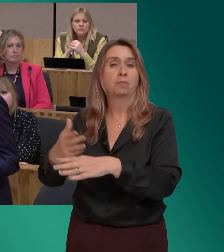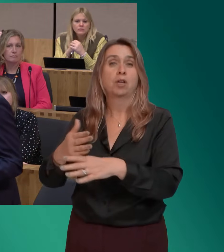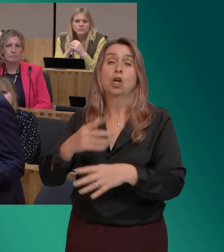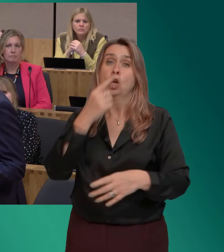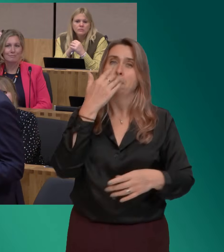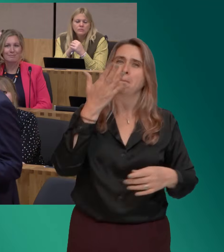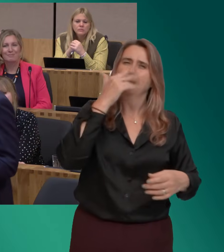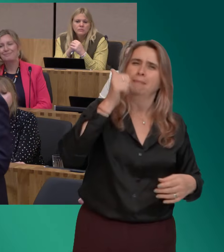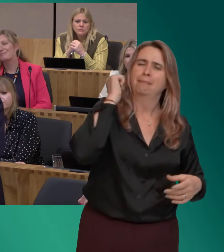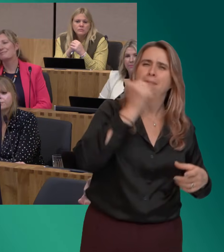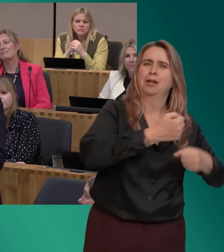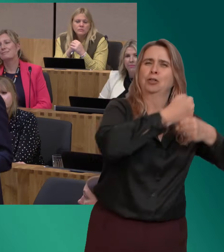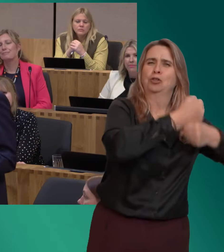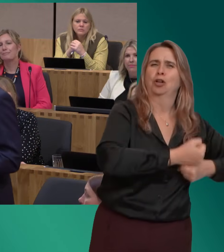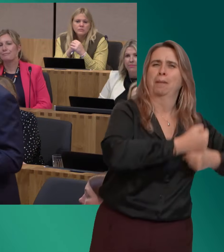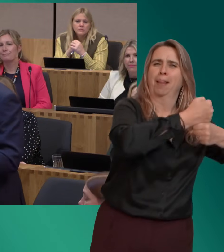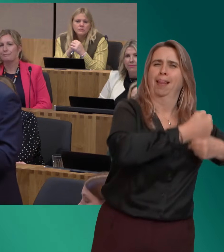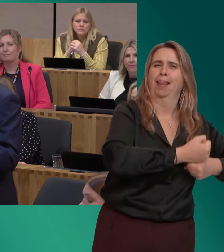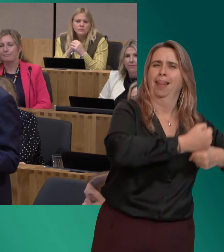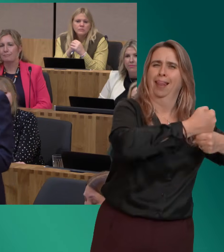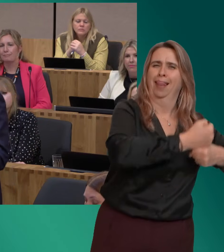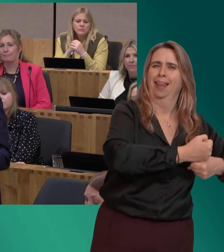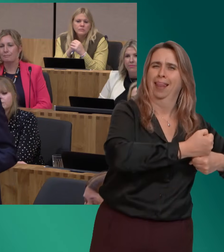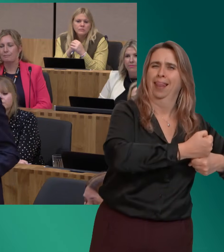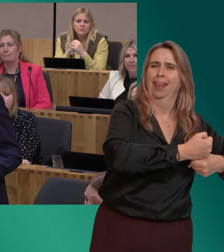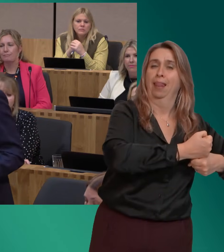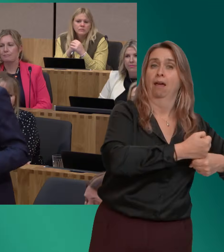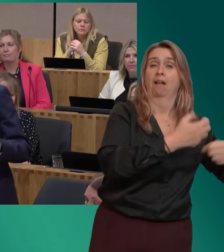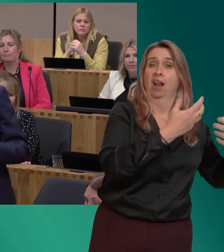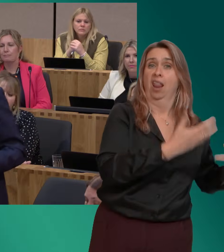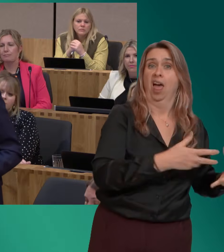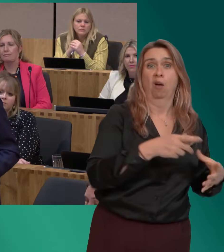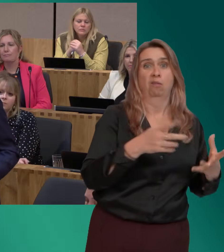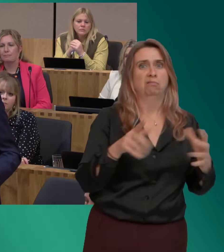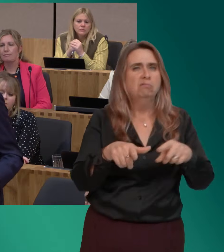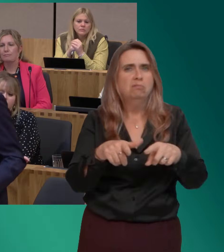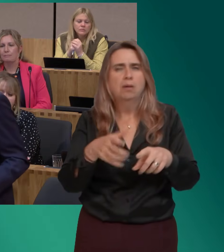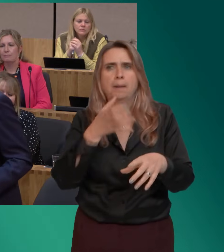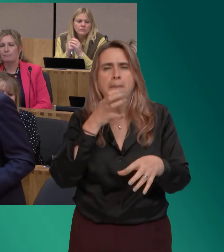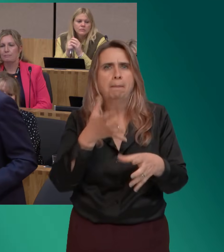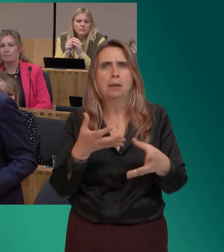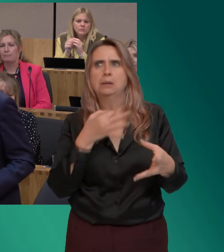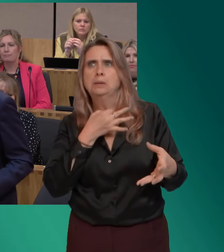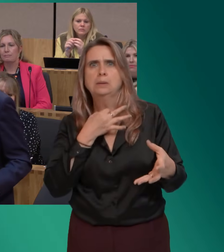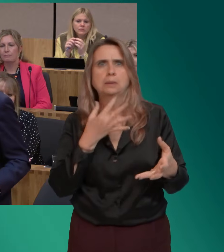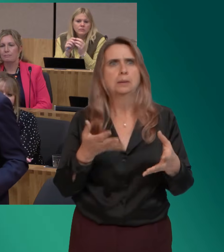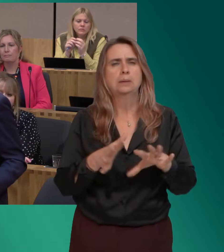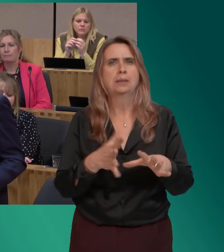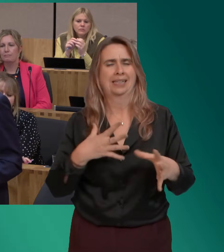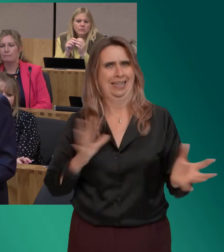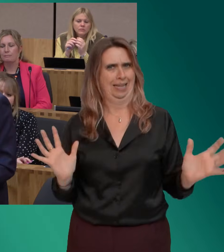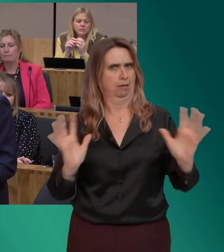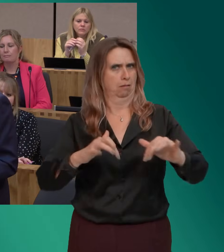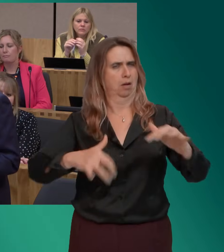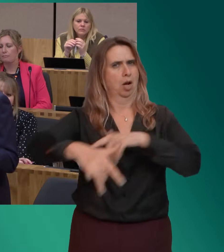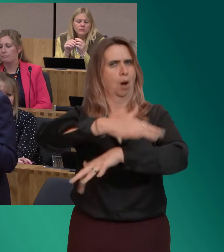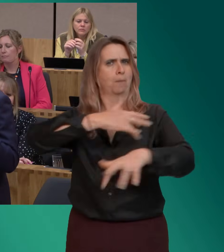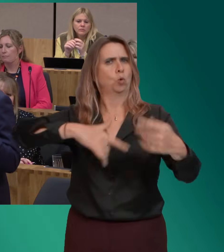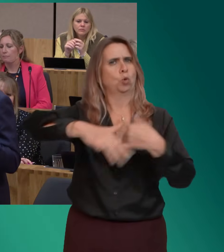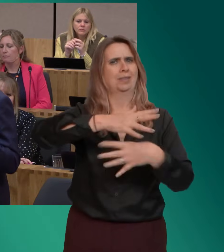chapels in days gone by, but we need to look at how we build those community hubs, and certainly the pub can be a big part of